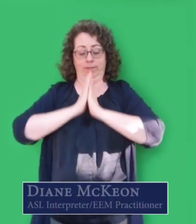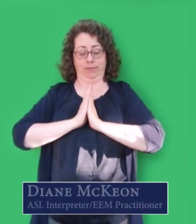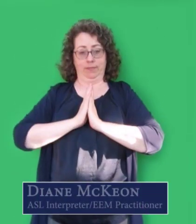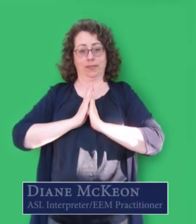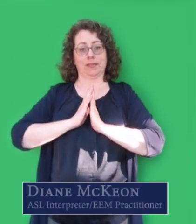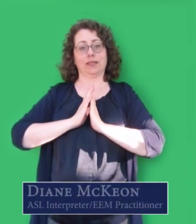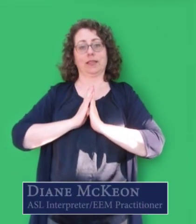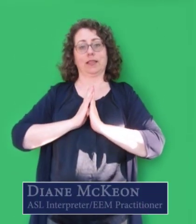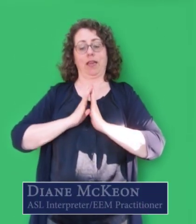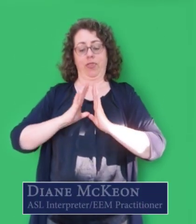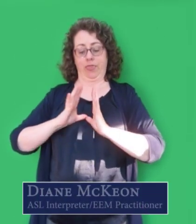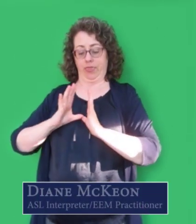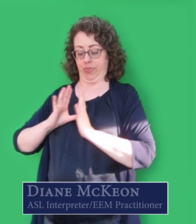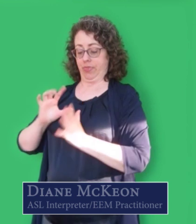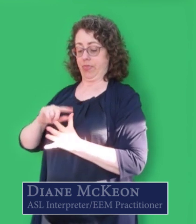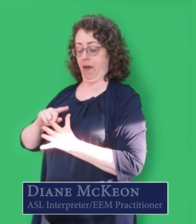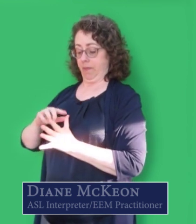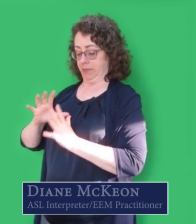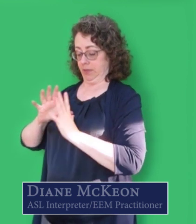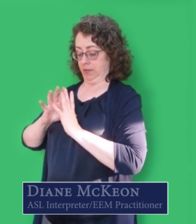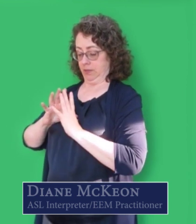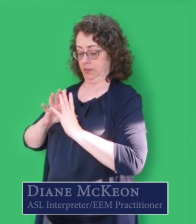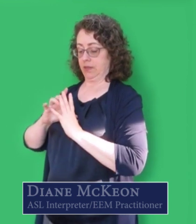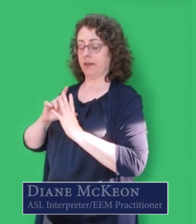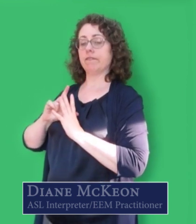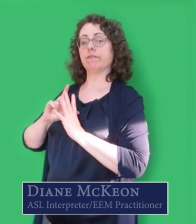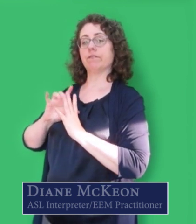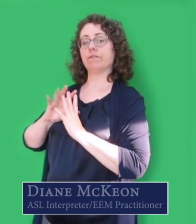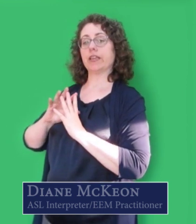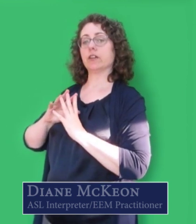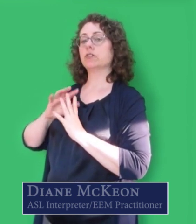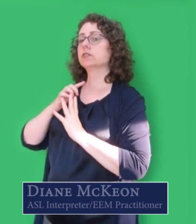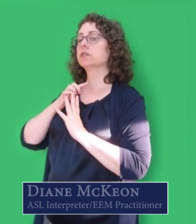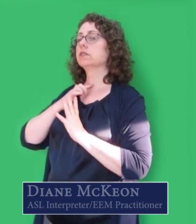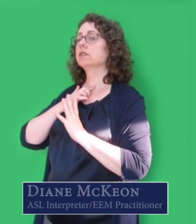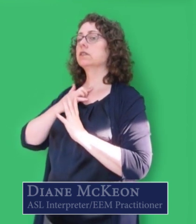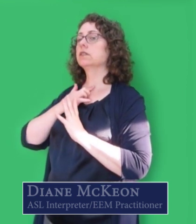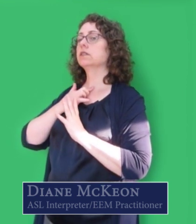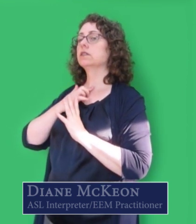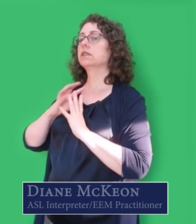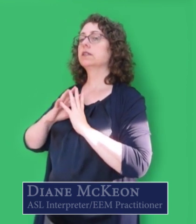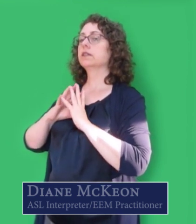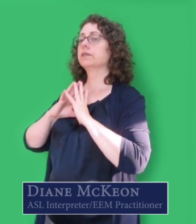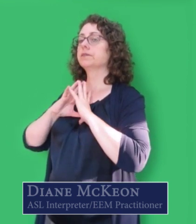center. Thumbs to the heart. Fingers to the notch at the base of the throat.